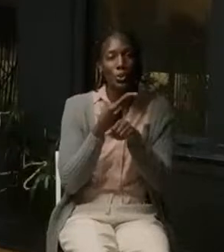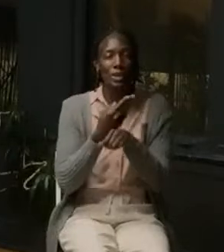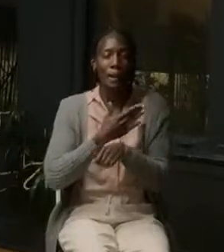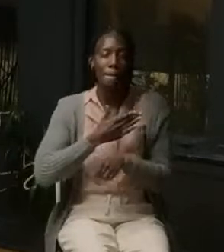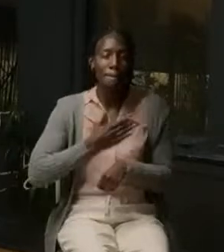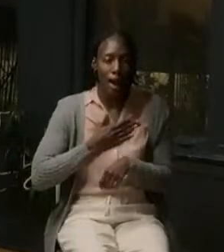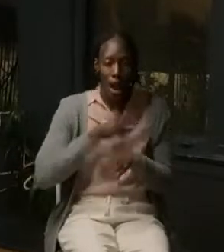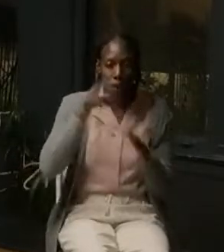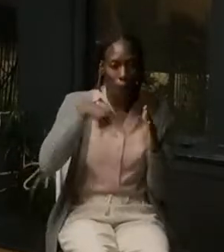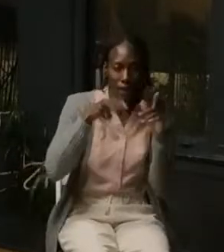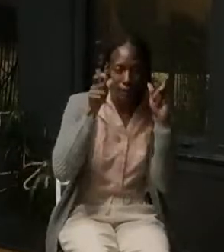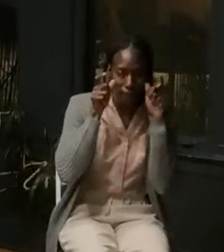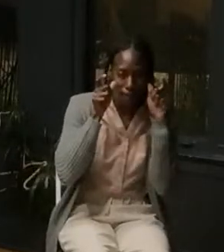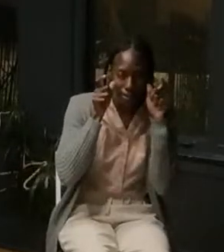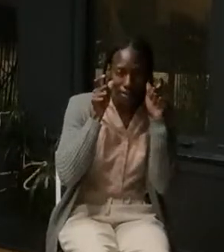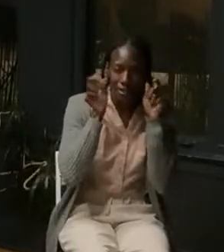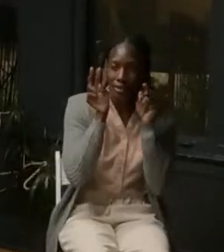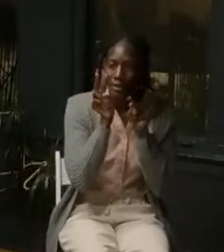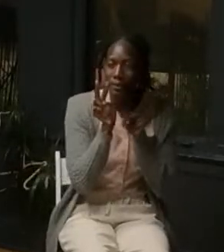glasses.